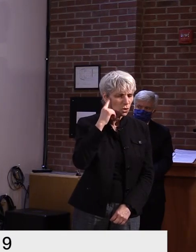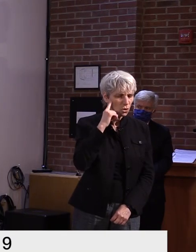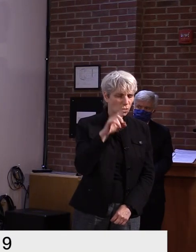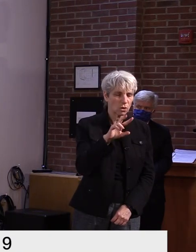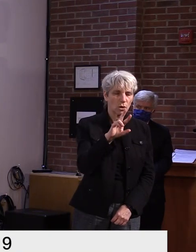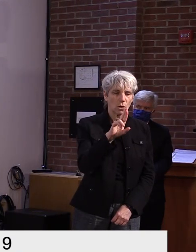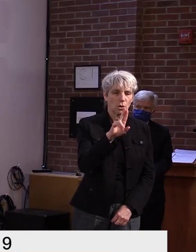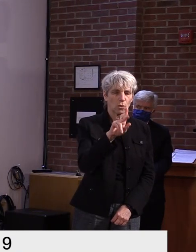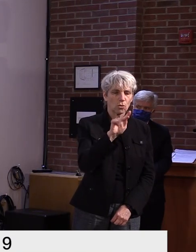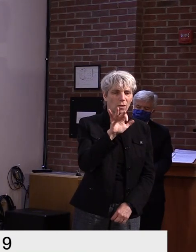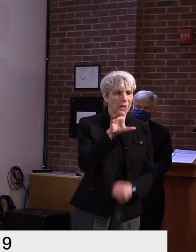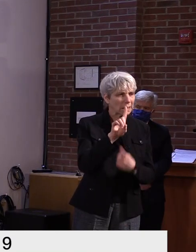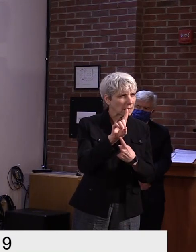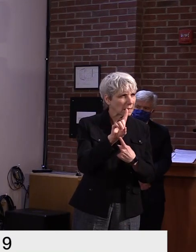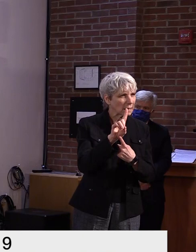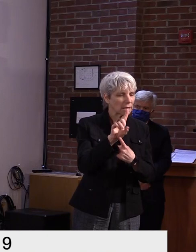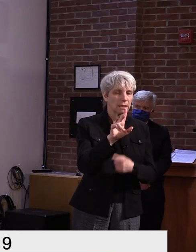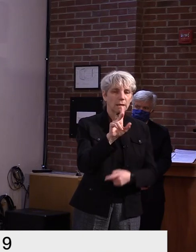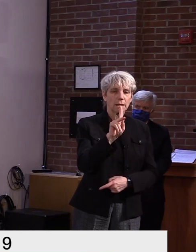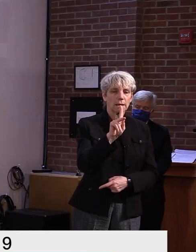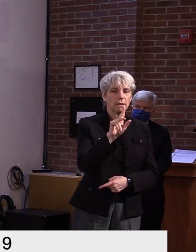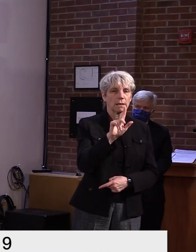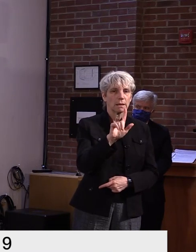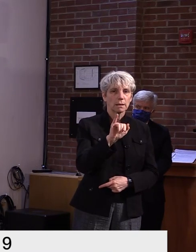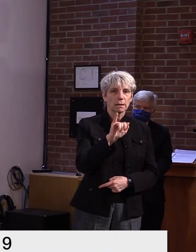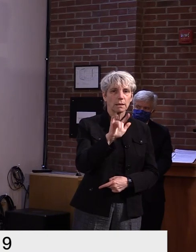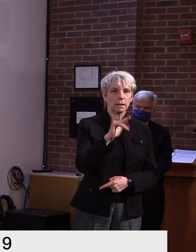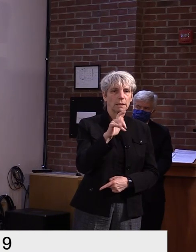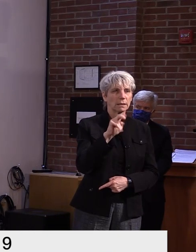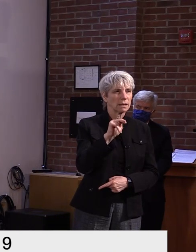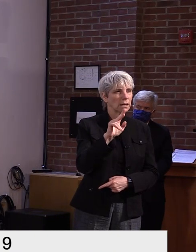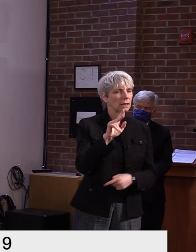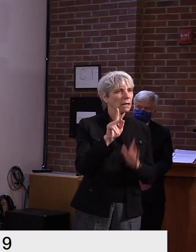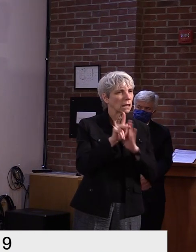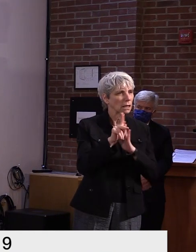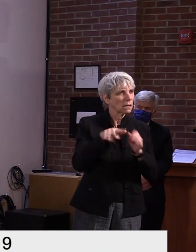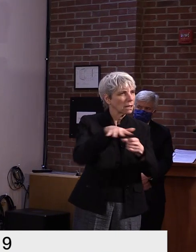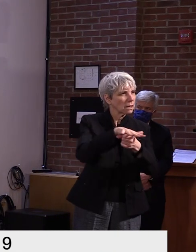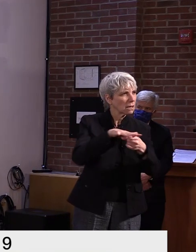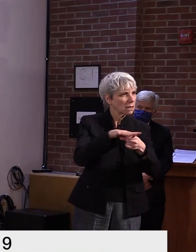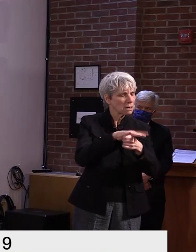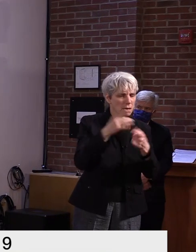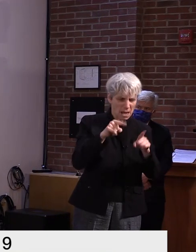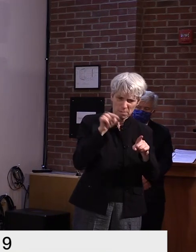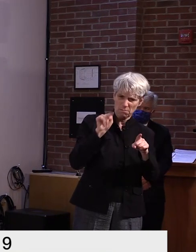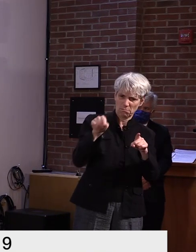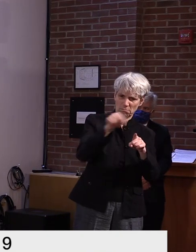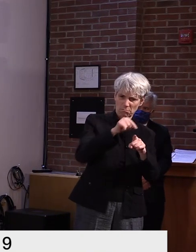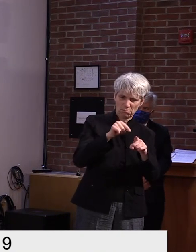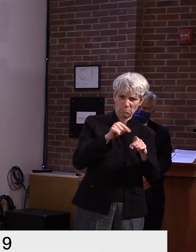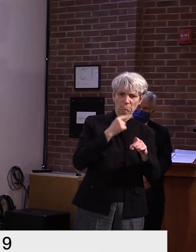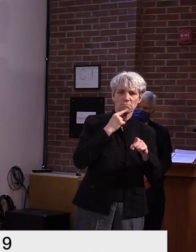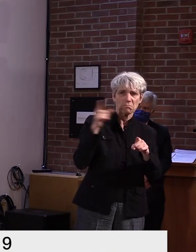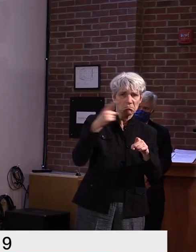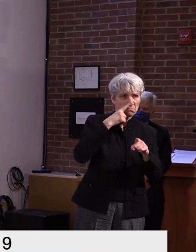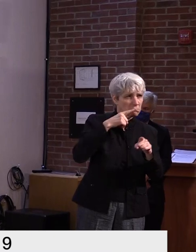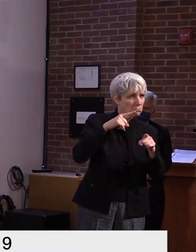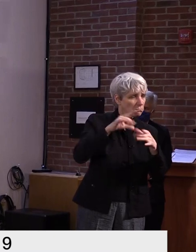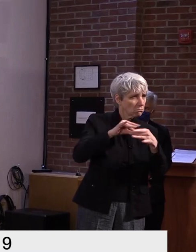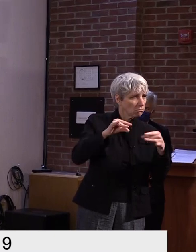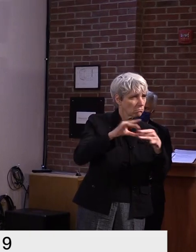Rutland-Flinton area. I'm wondering if there's any detail that you could share with us, maybe how many cases or